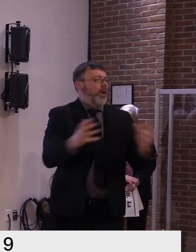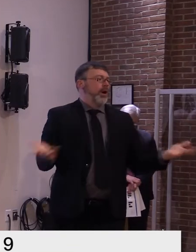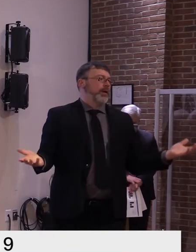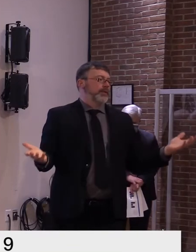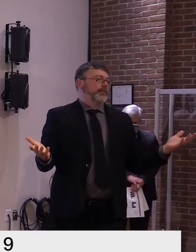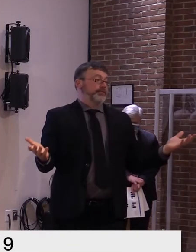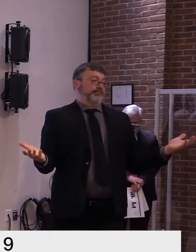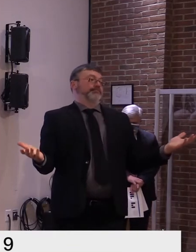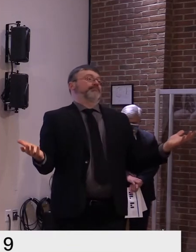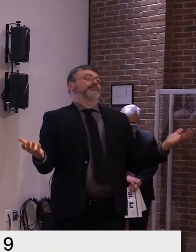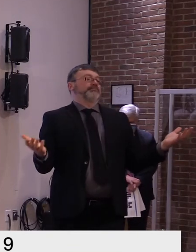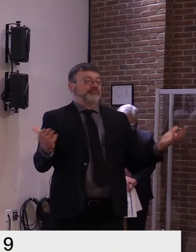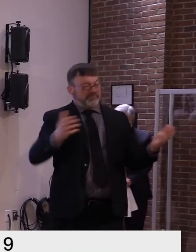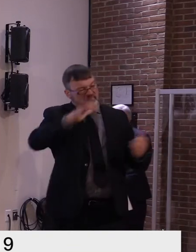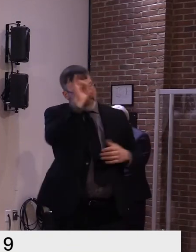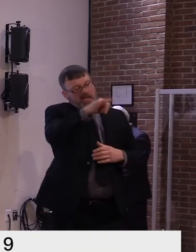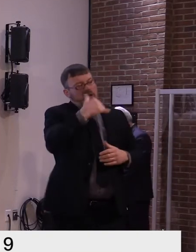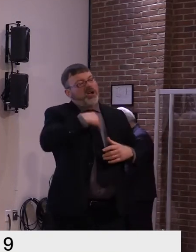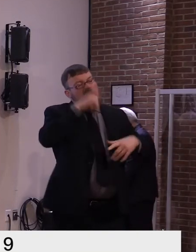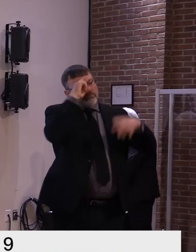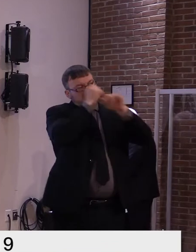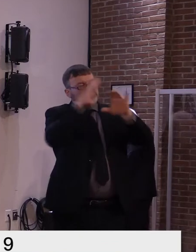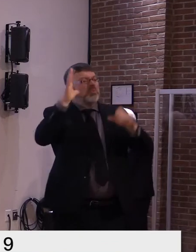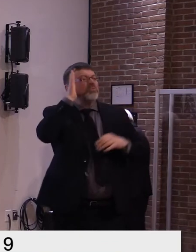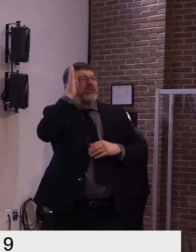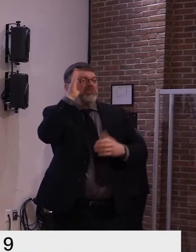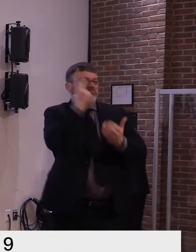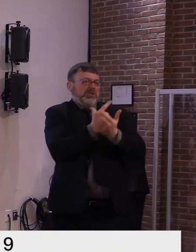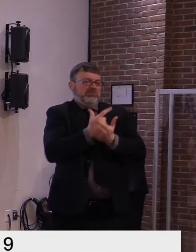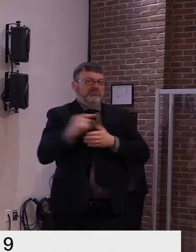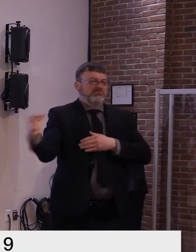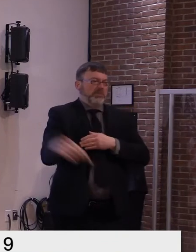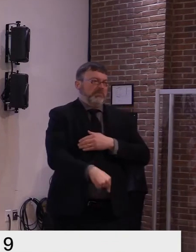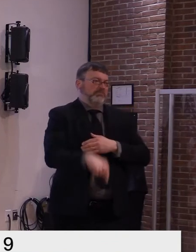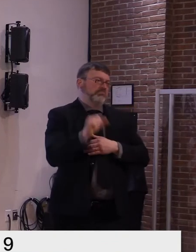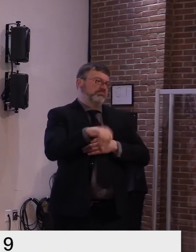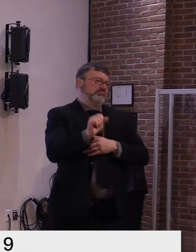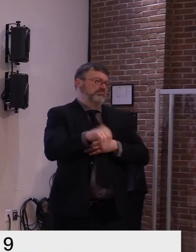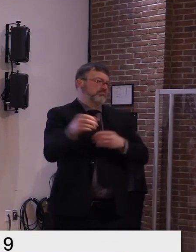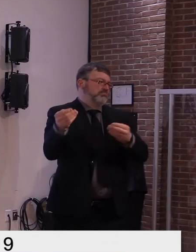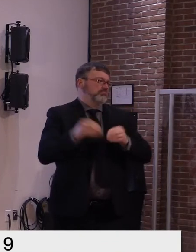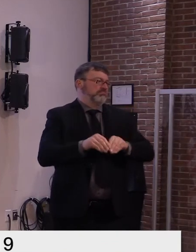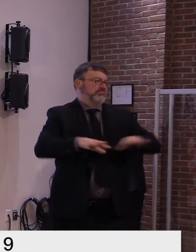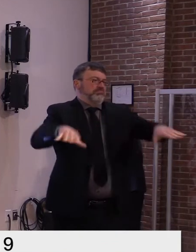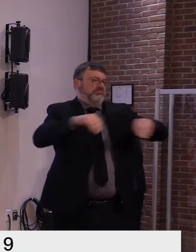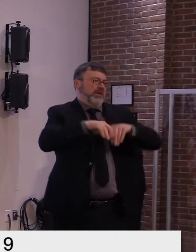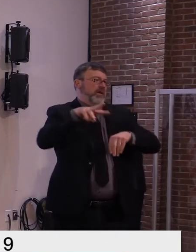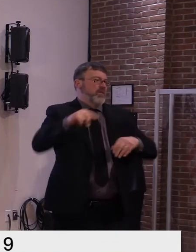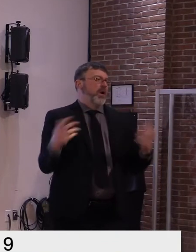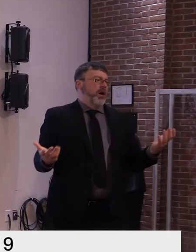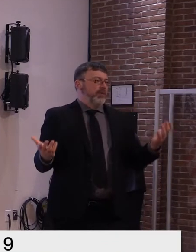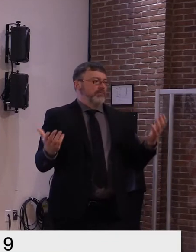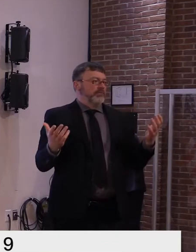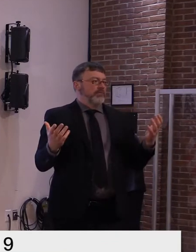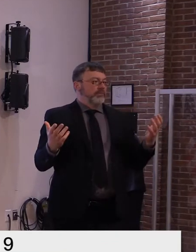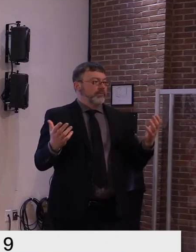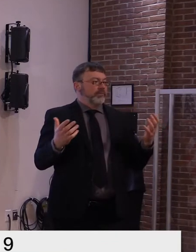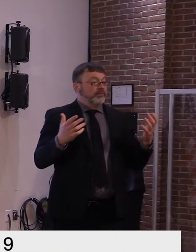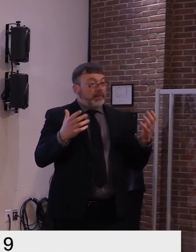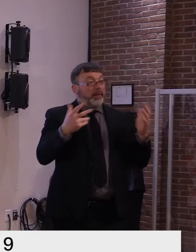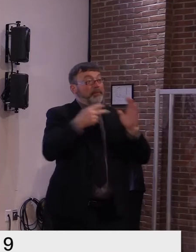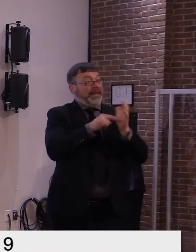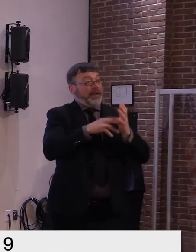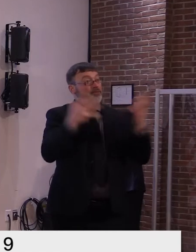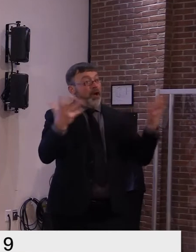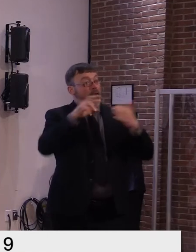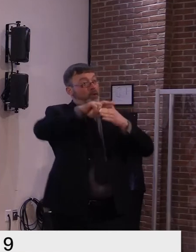well. It may mean more people will get COVID-19 and need medical care, and more of the population will need to